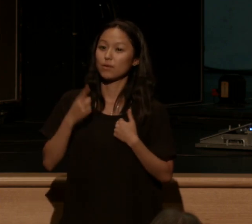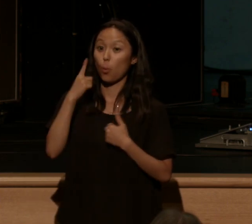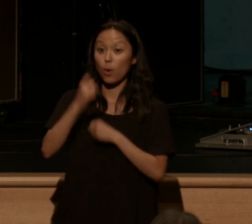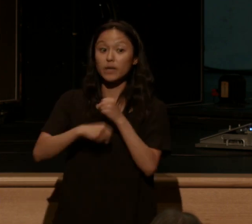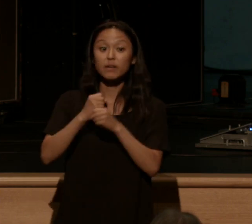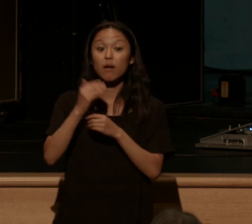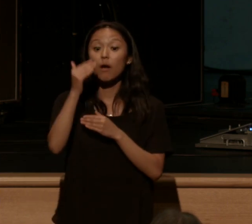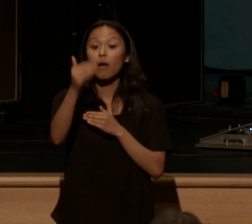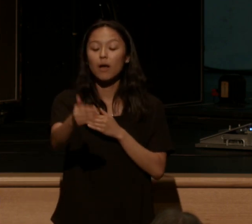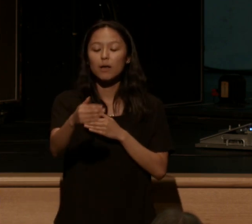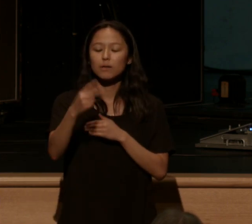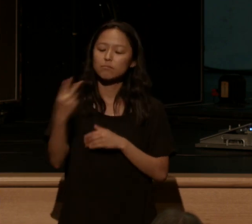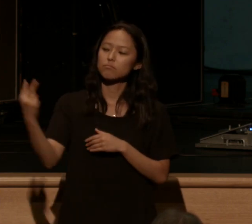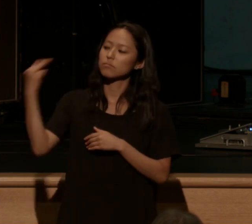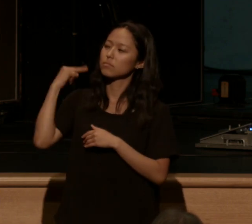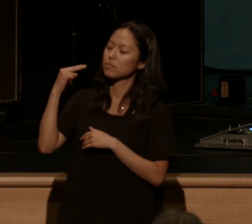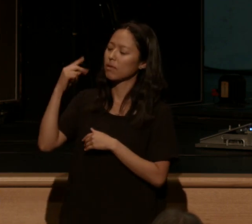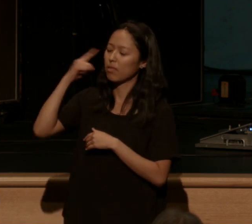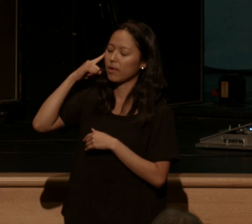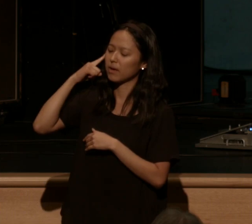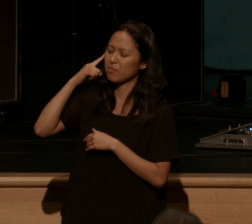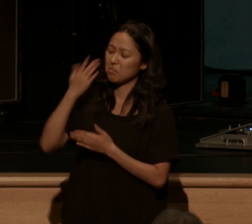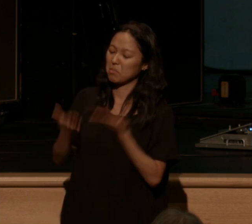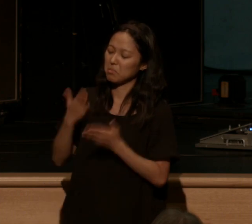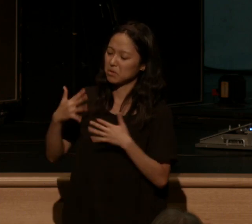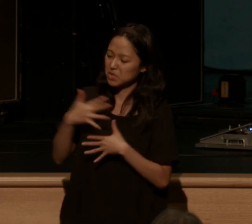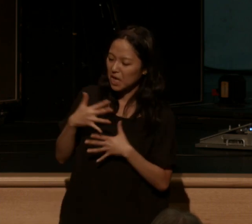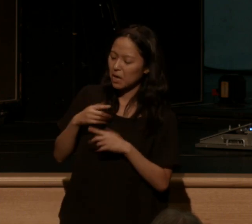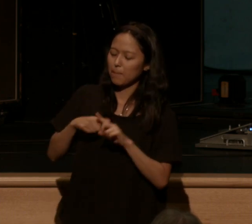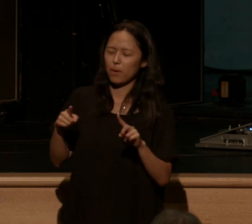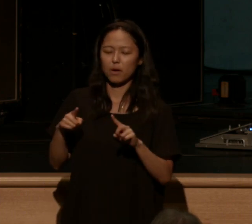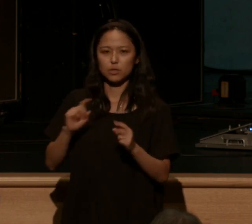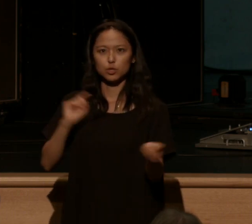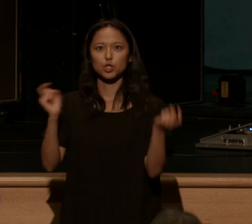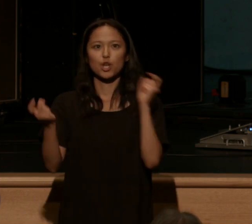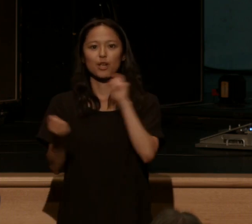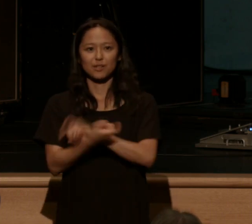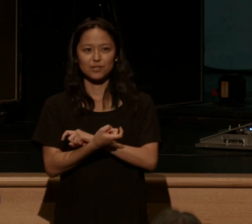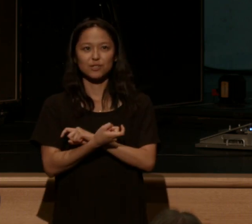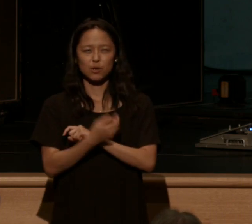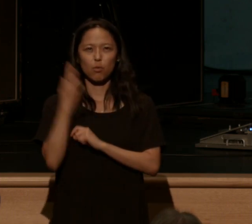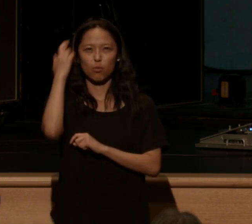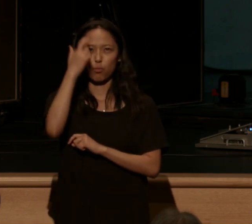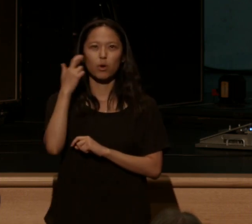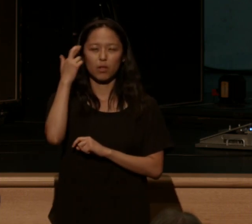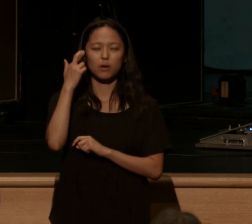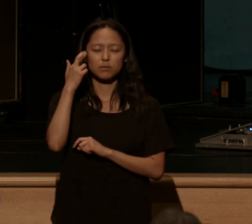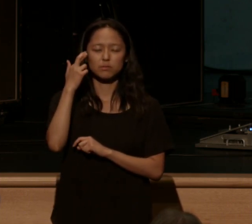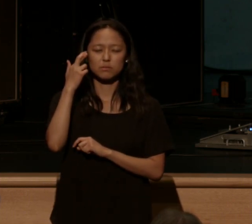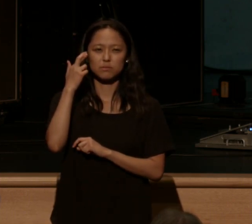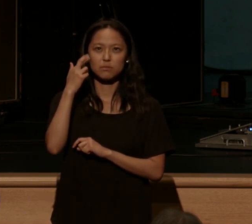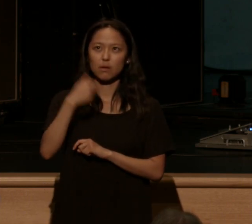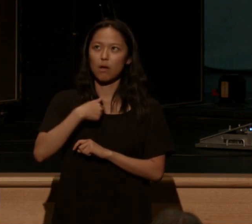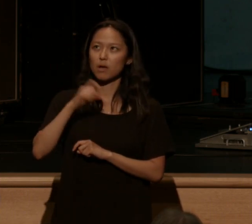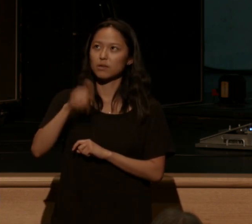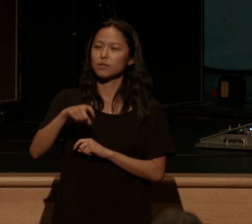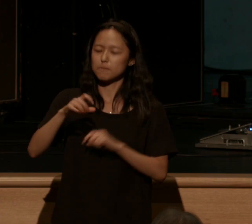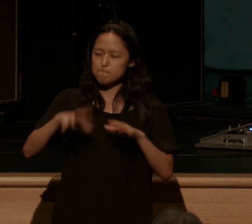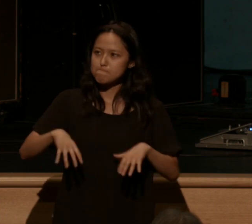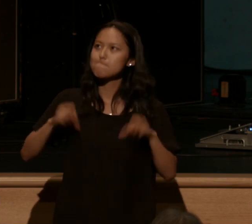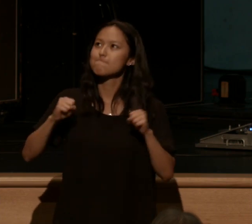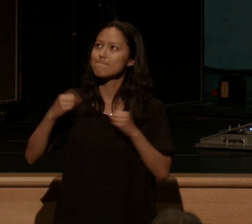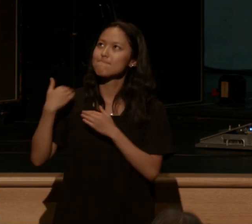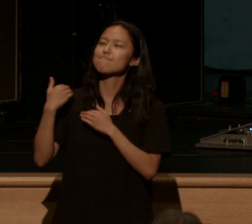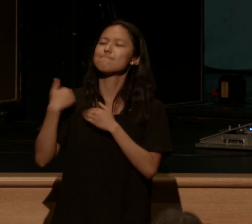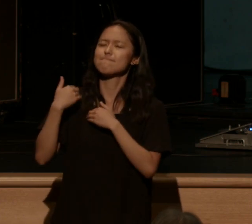so timid and so scared and maybe just so unconcerned. But now all of a sudden I realize what's really at stake. I'll do all I can to make sure as